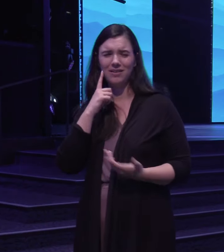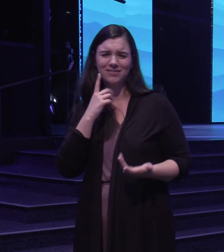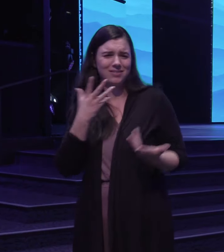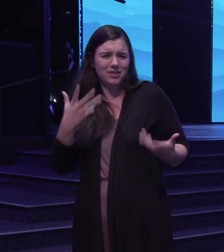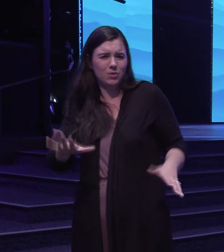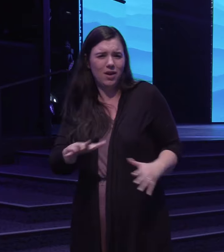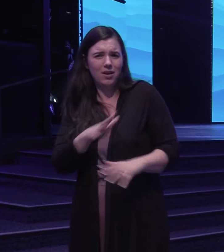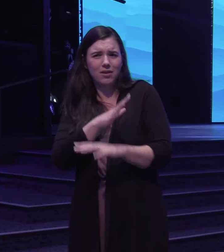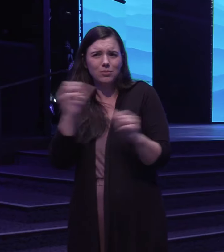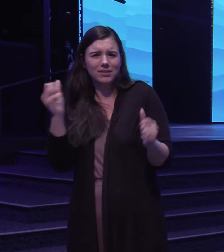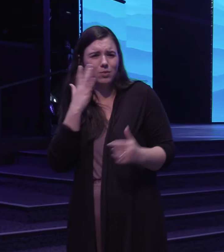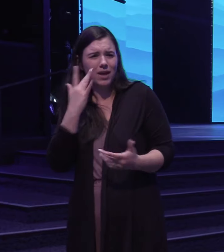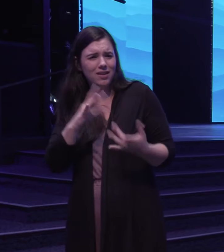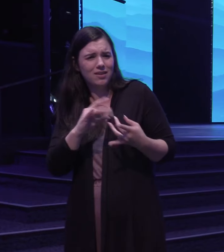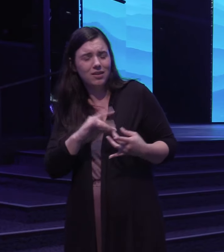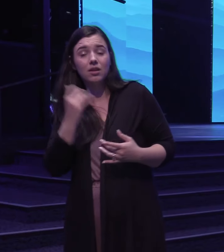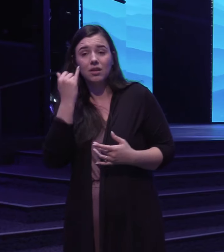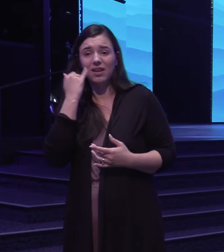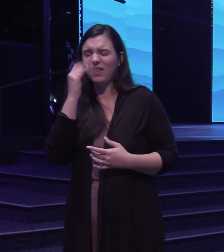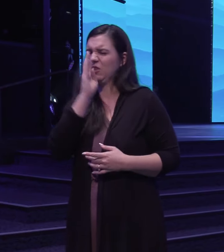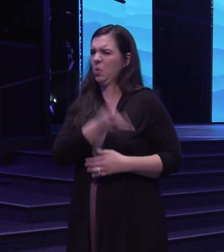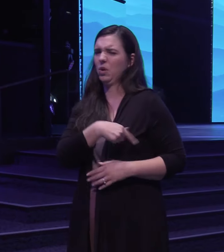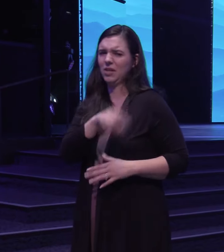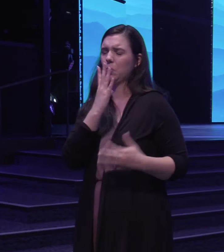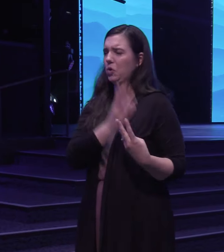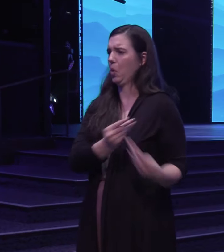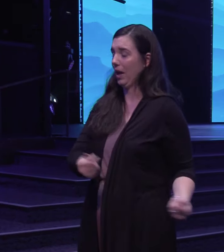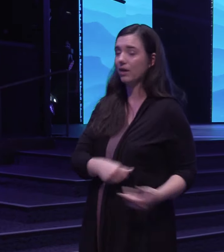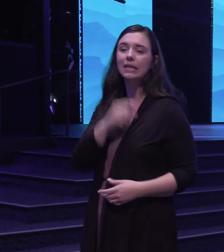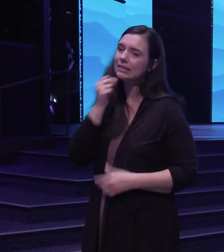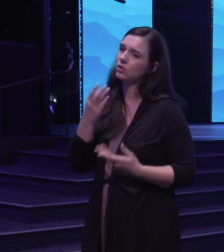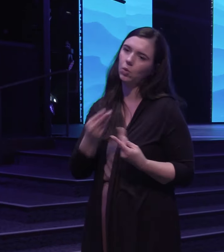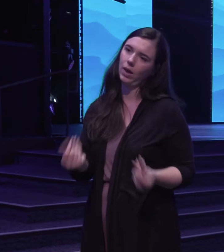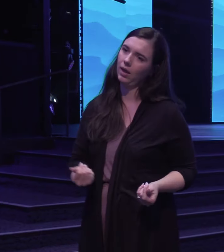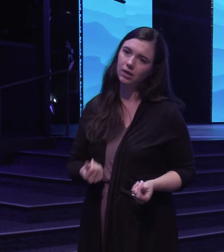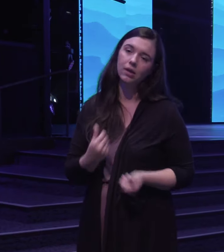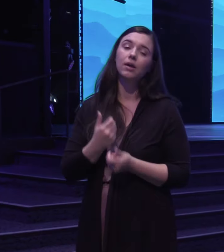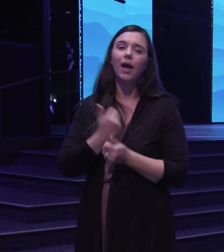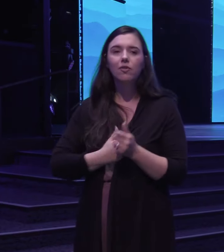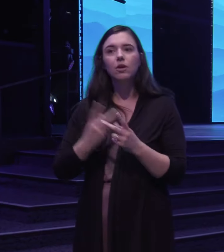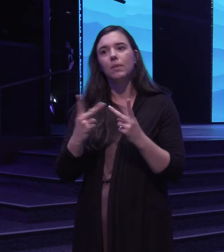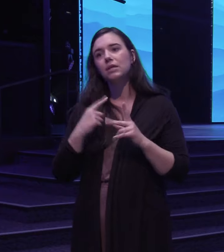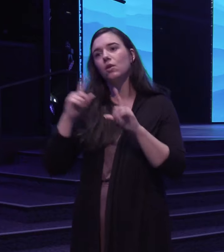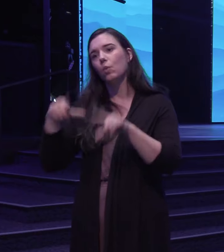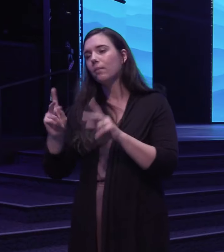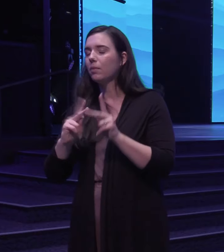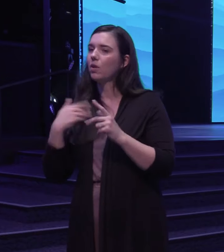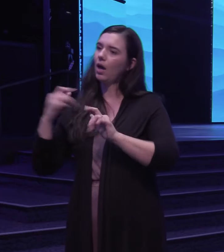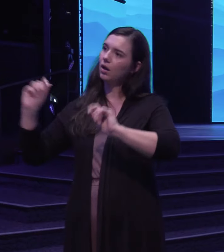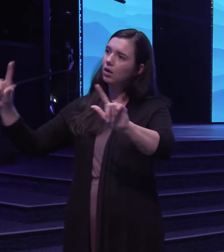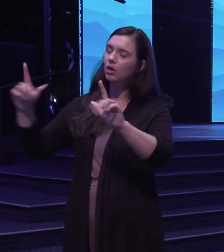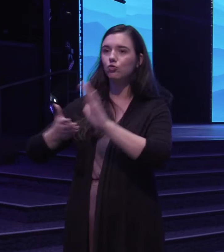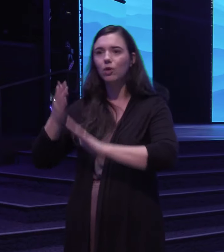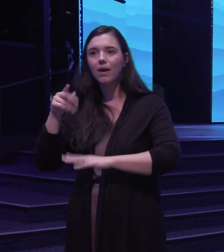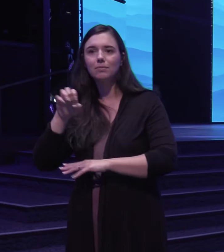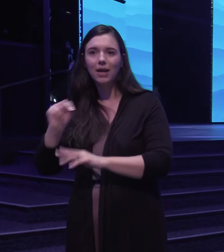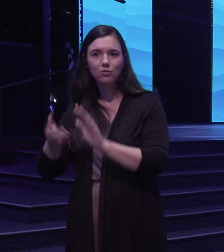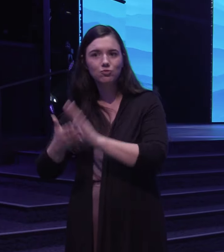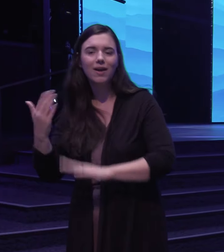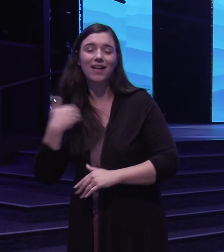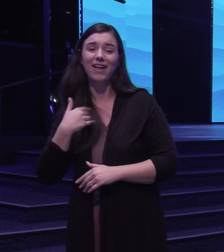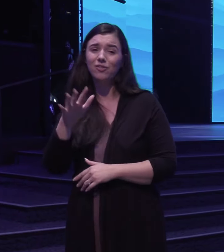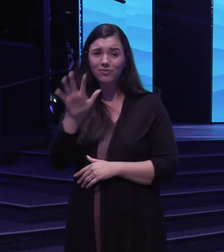want to run for president. What is this? I said, if I ignore these people, it'll go away. But it didn't. Every place I went, there were people with placards, run, Ben, run. I